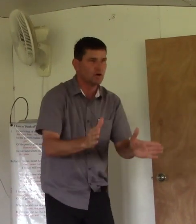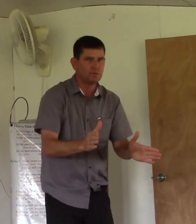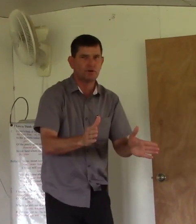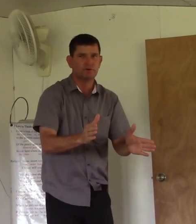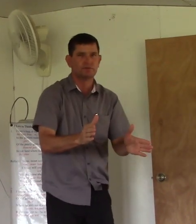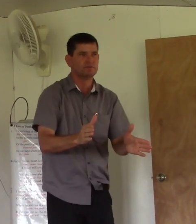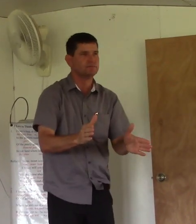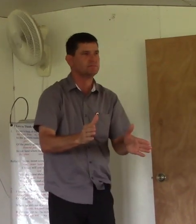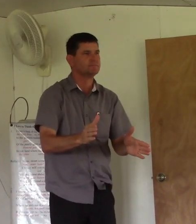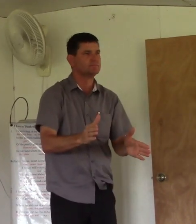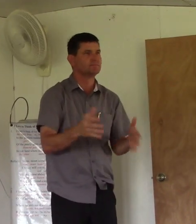Helper,